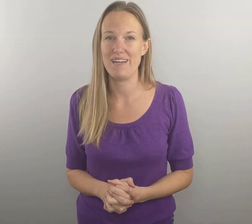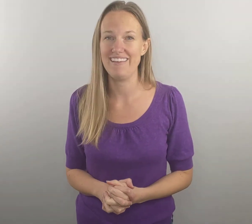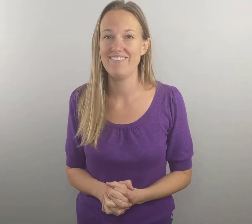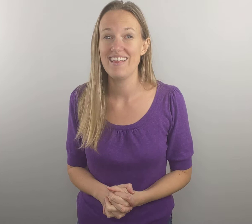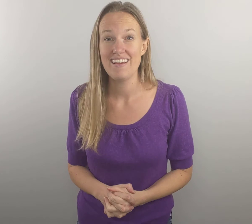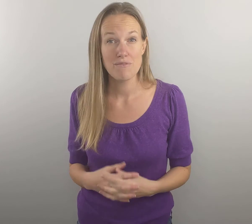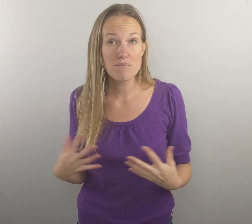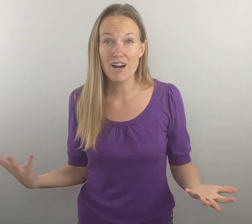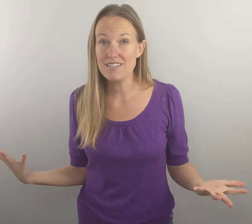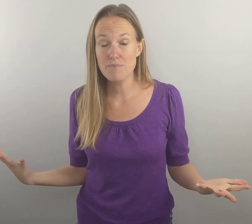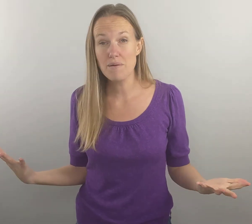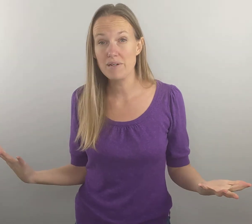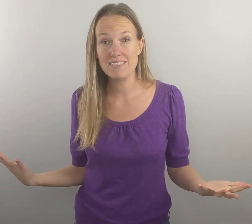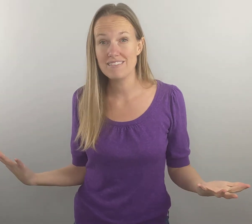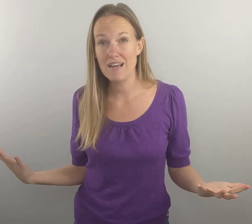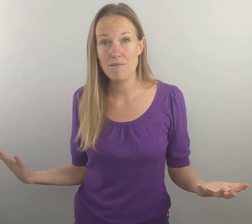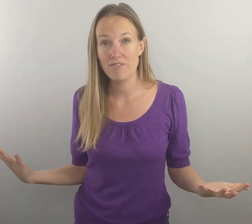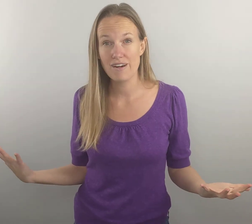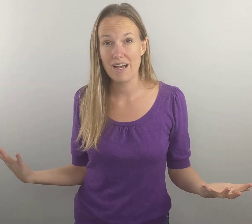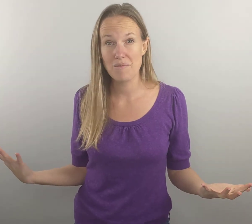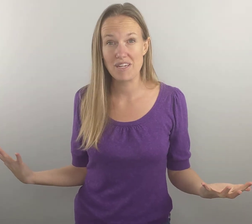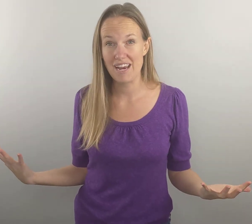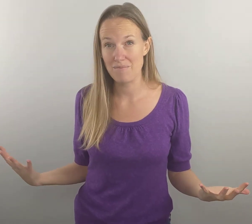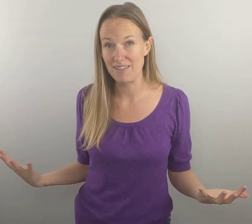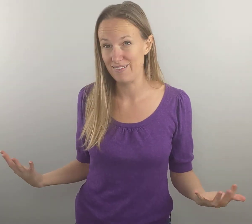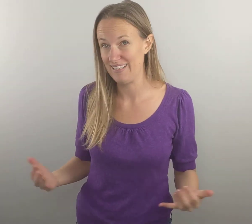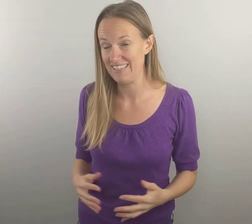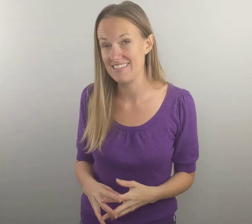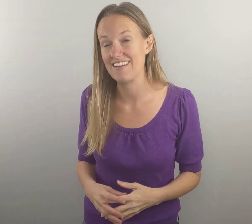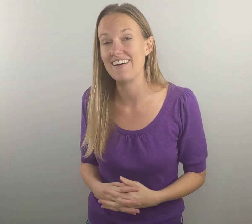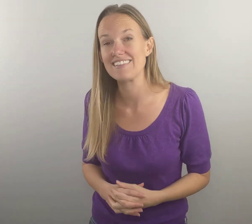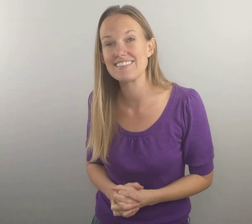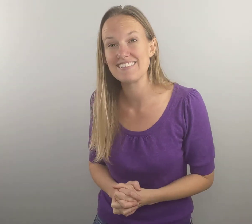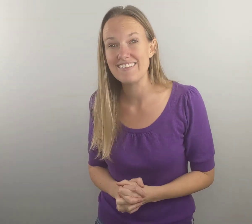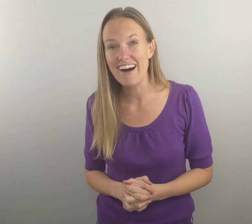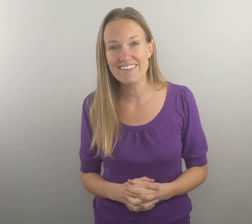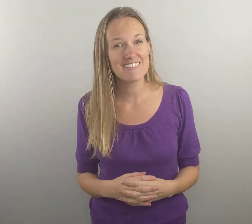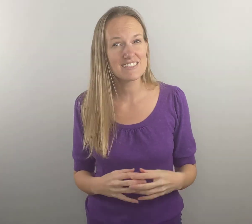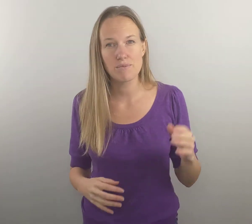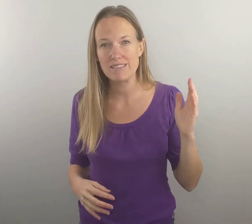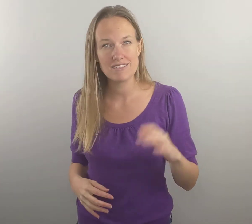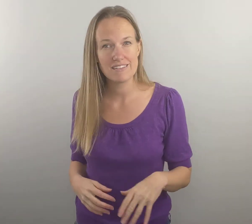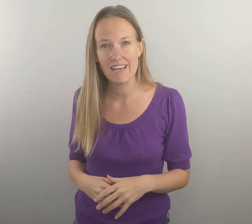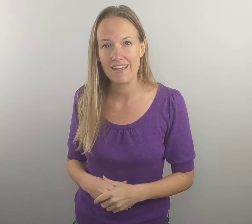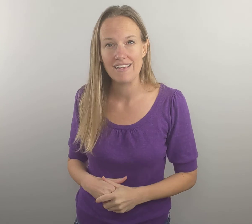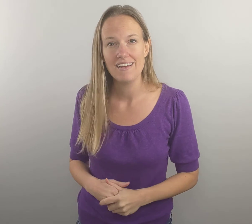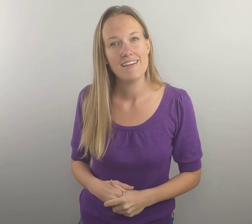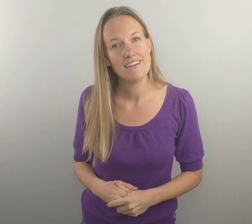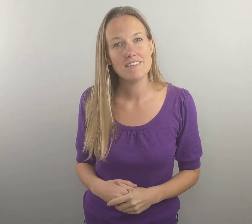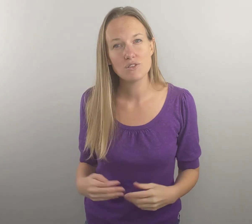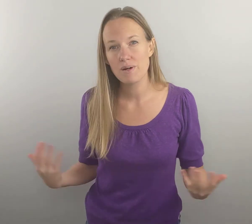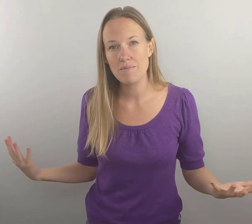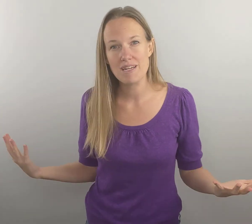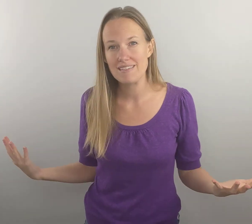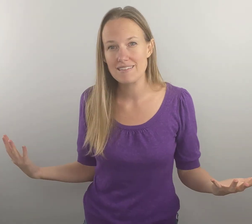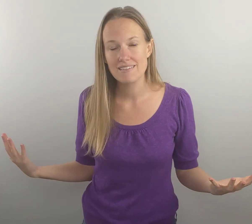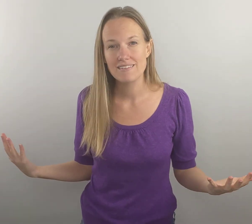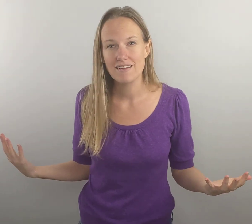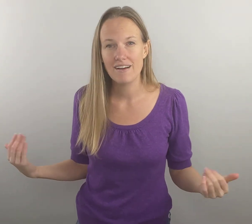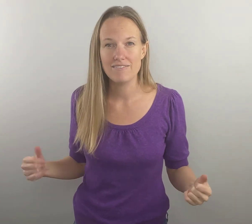it. Remember, I spend a bunch of time before I come on camera learning these songs, so I don't expect you to get it in the 20 minutes of